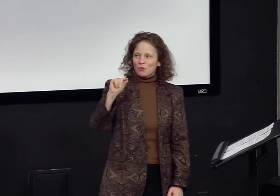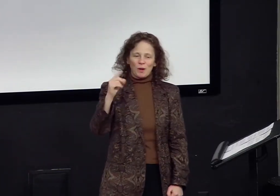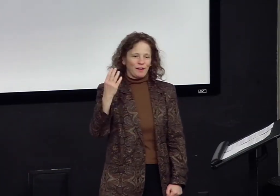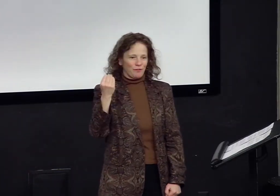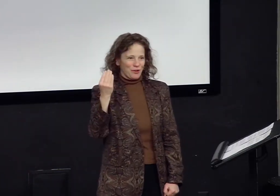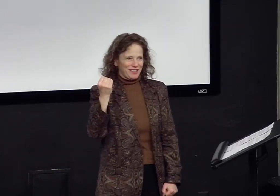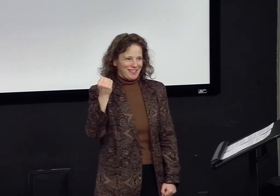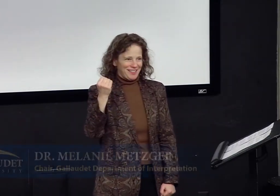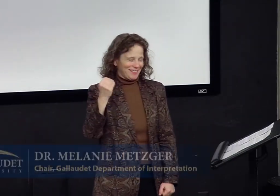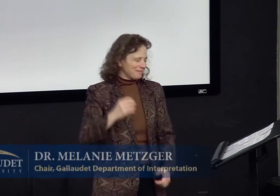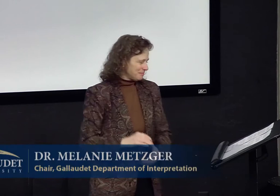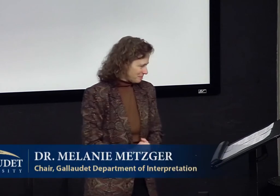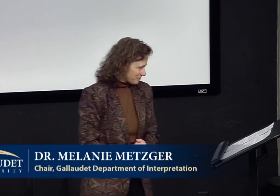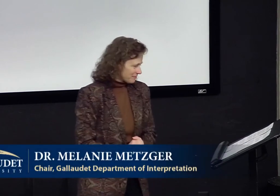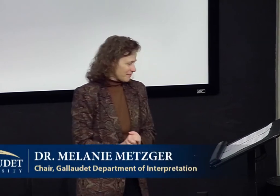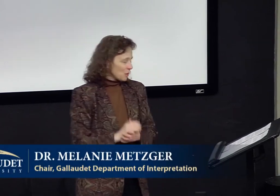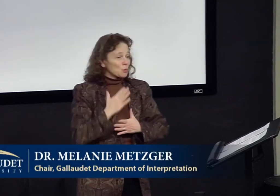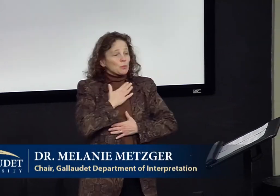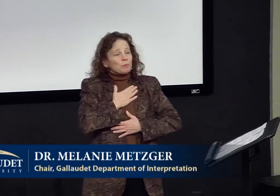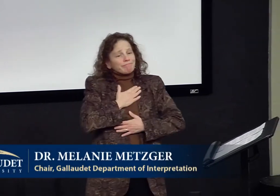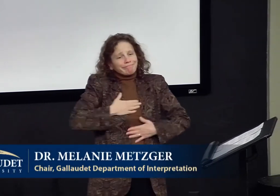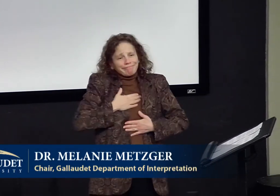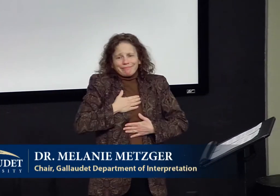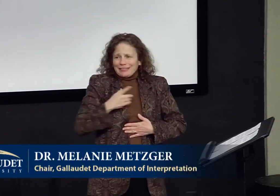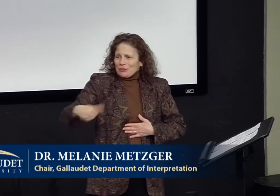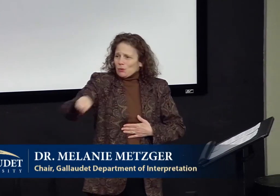our 2013-2014 colloquium series.